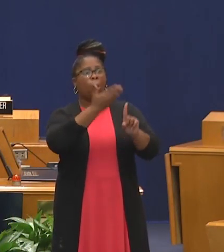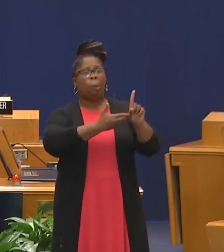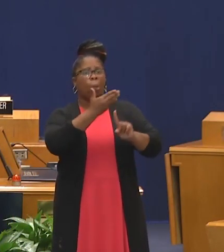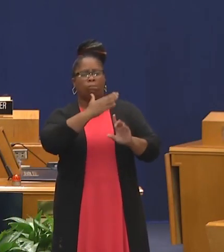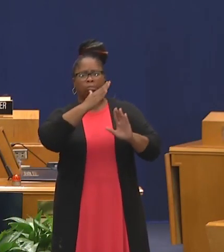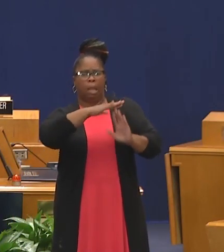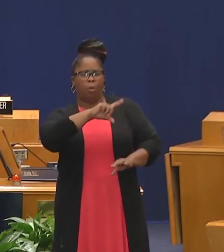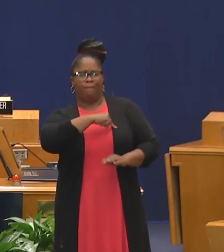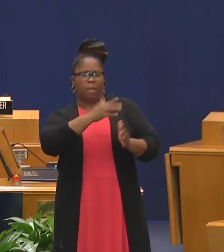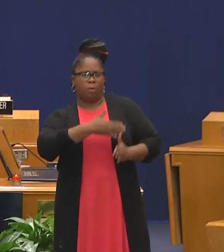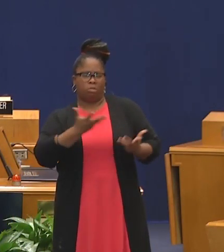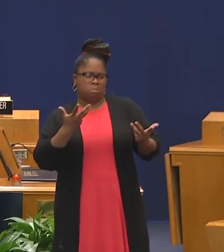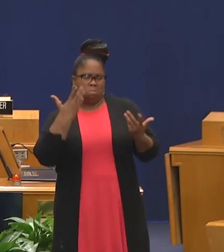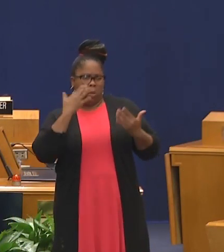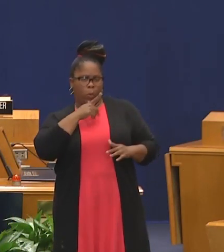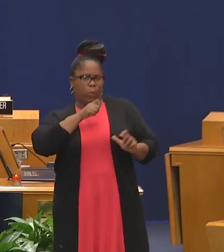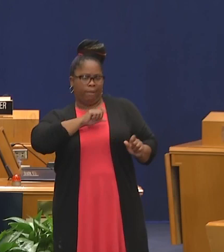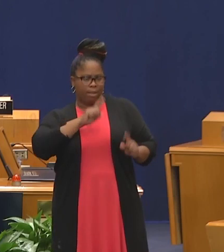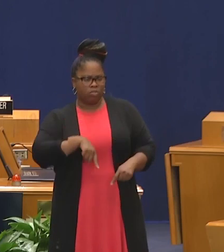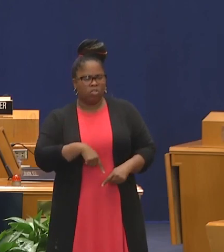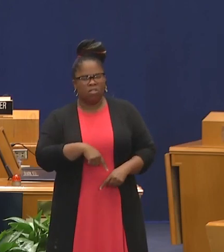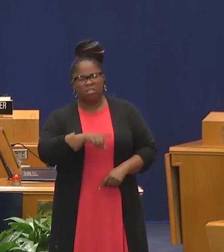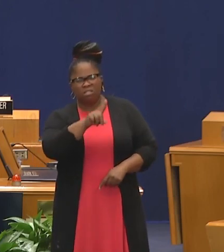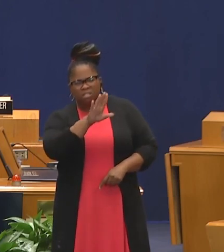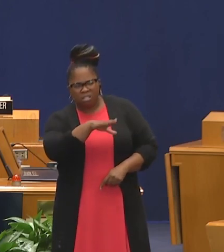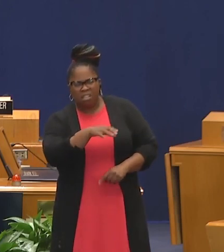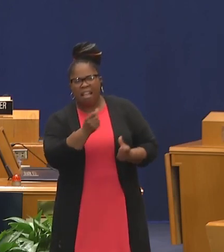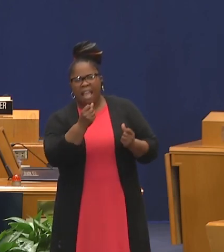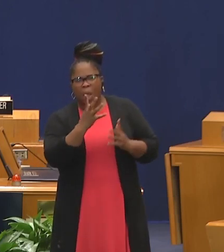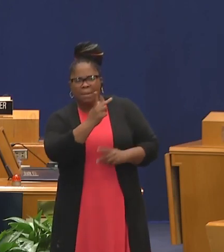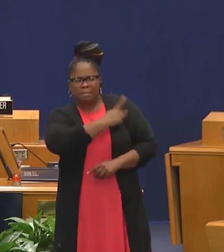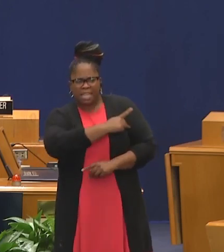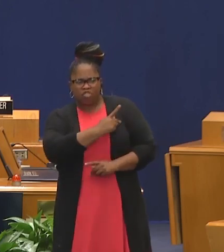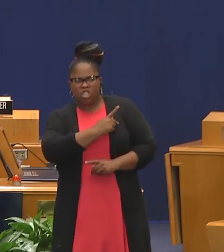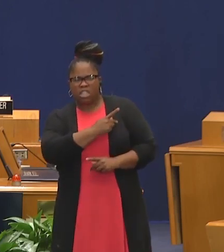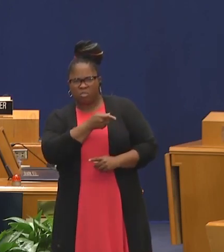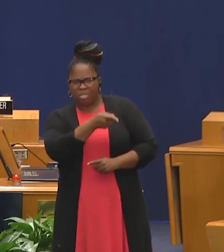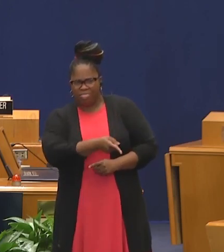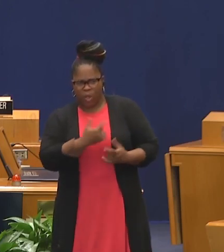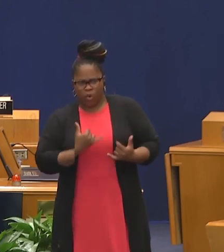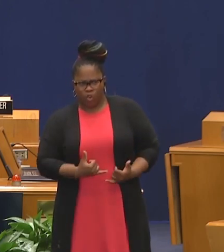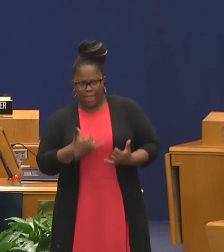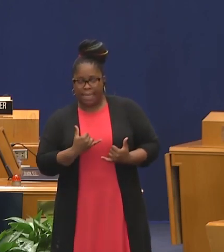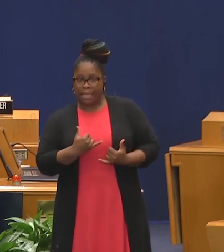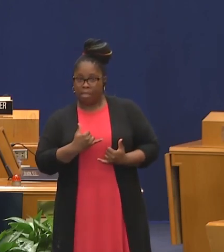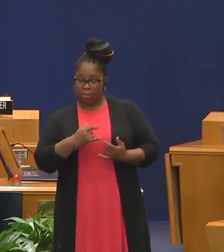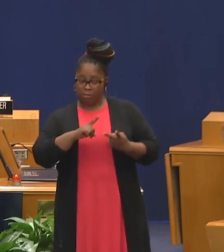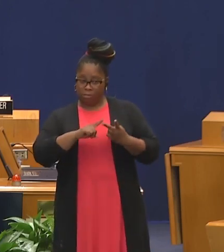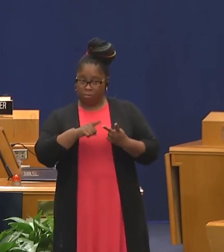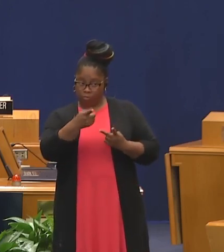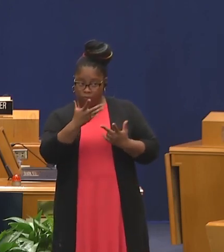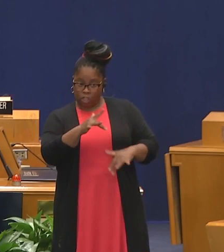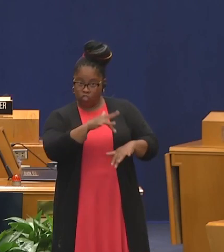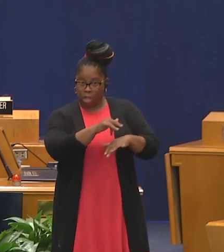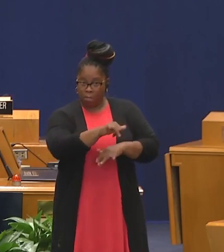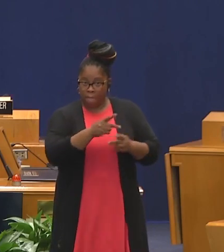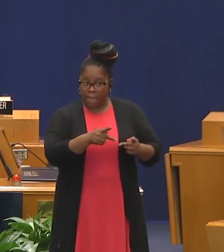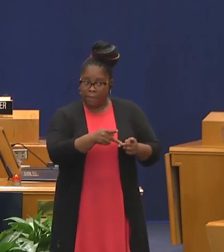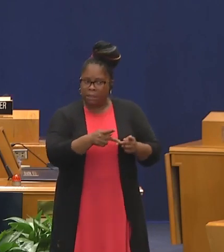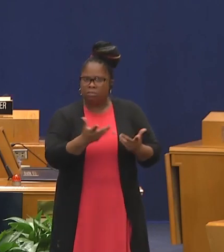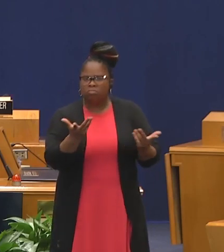about the hospital, how many patients are currently there? And if you visited the facility, could you give us a sense